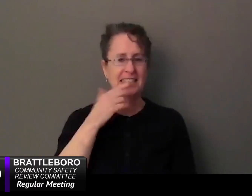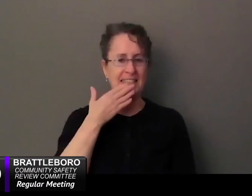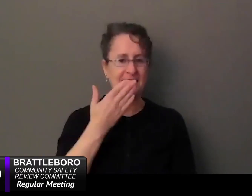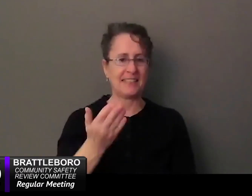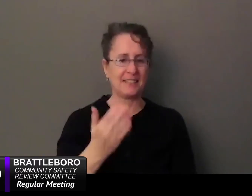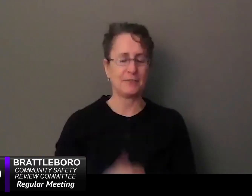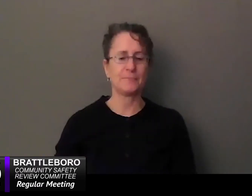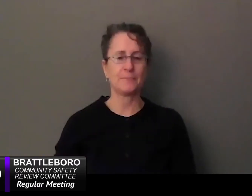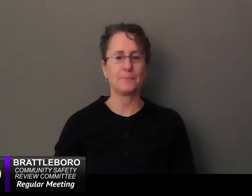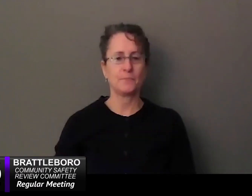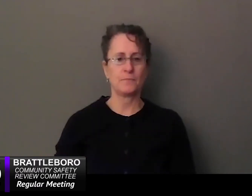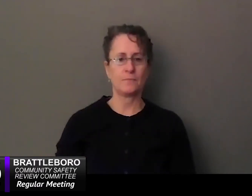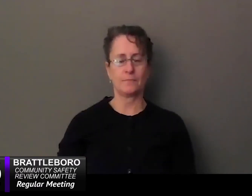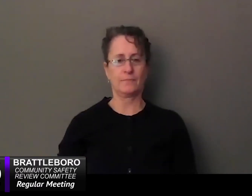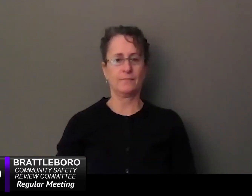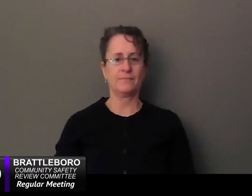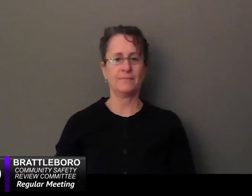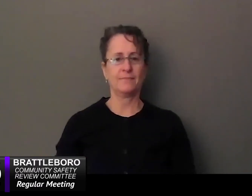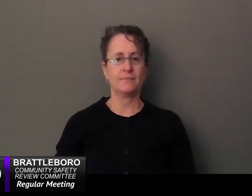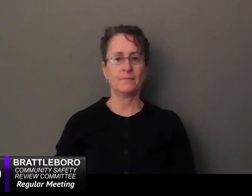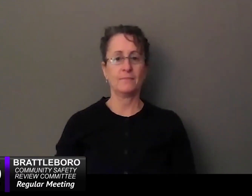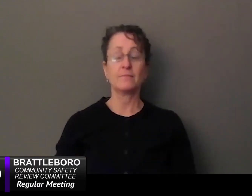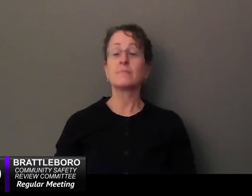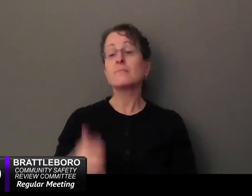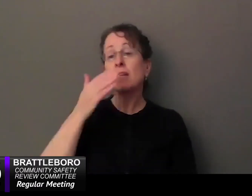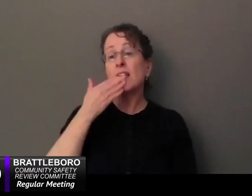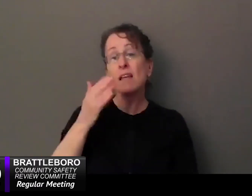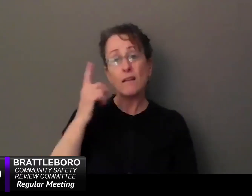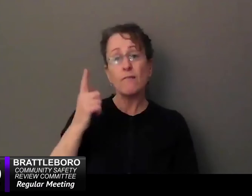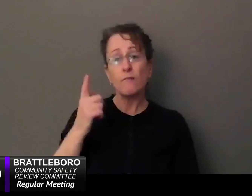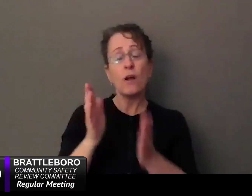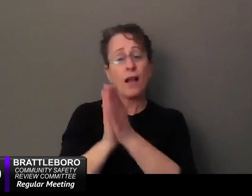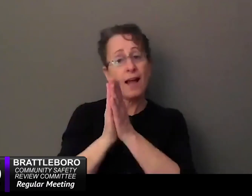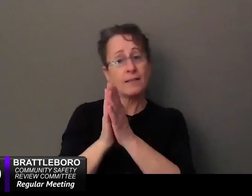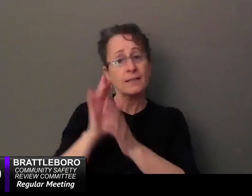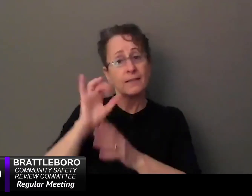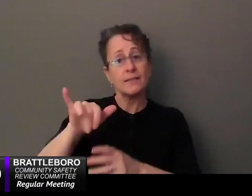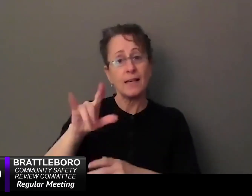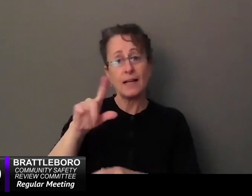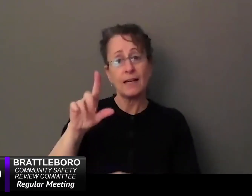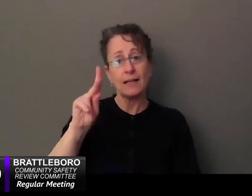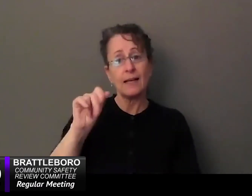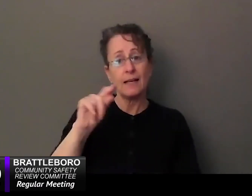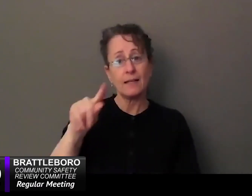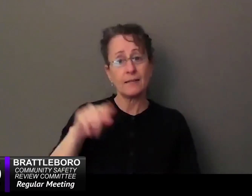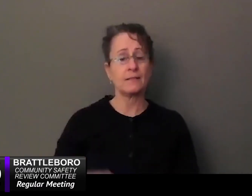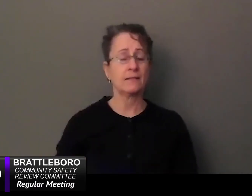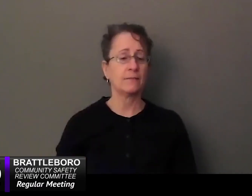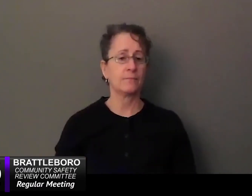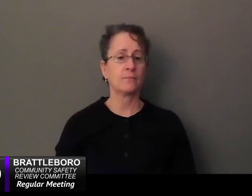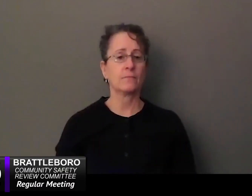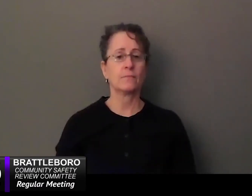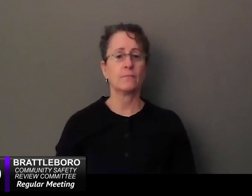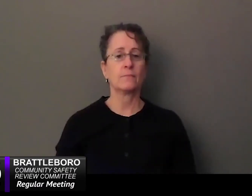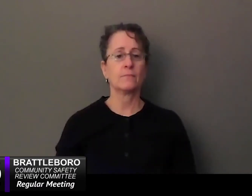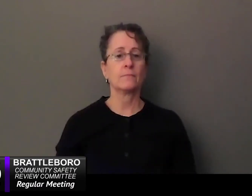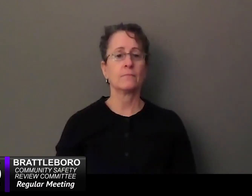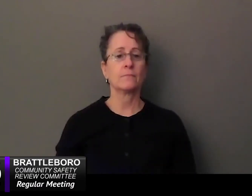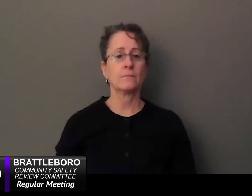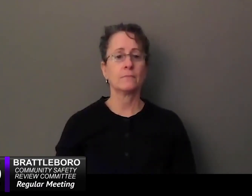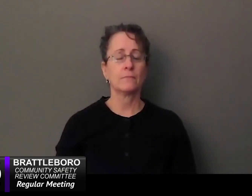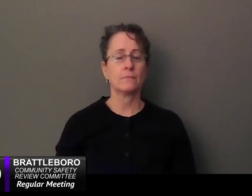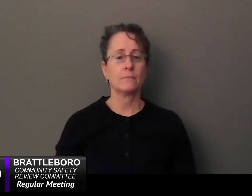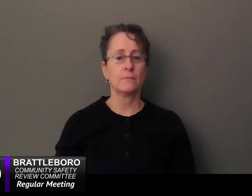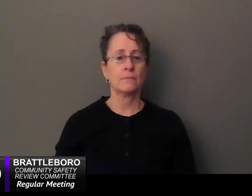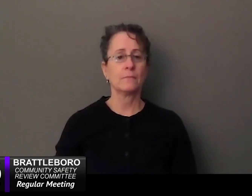Good practice. Thank you for asking. Yes. Great. Okay, and before we go much further, I just